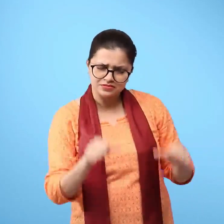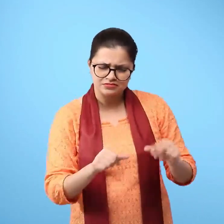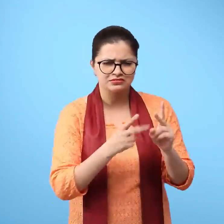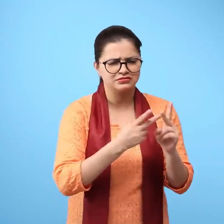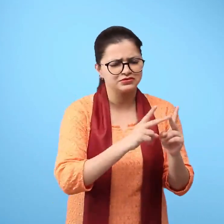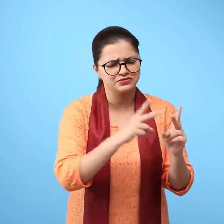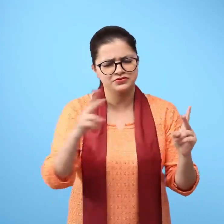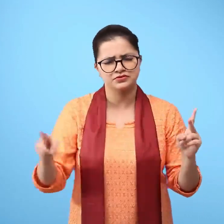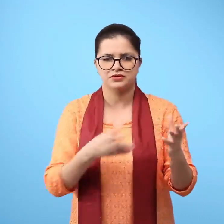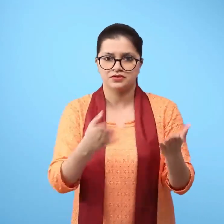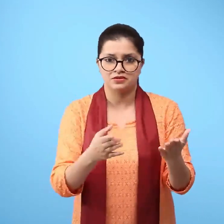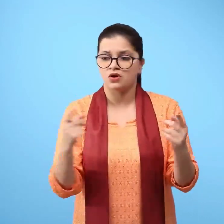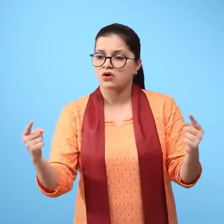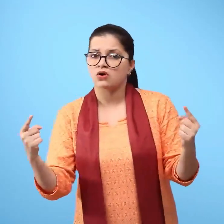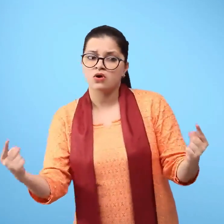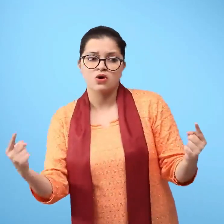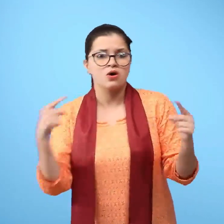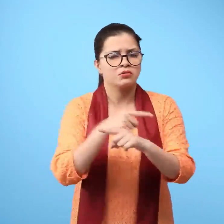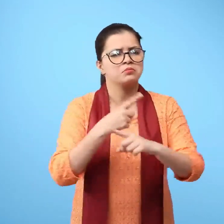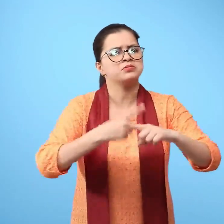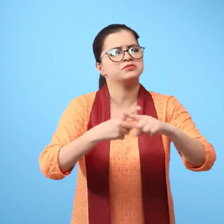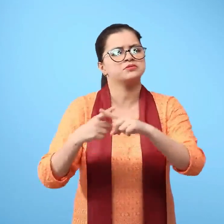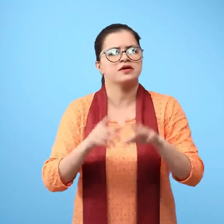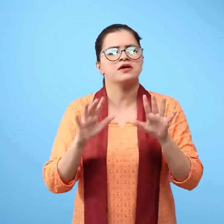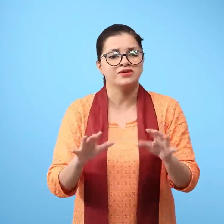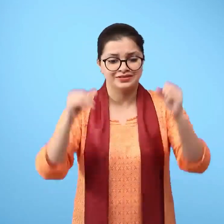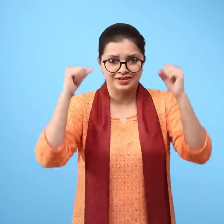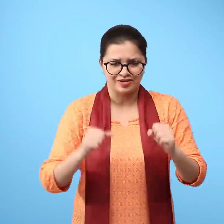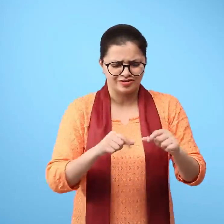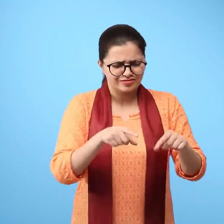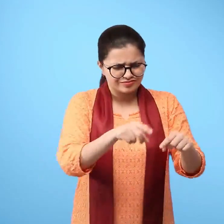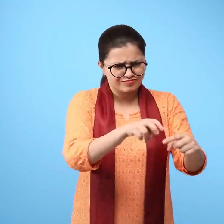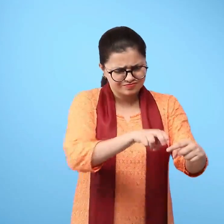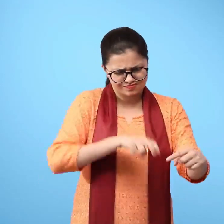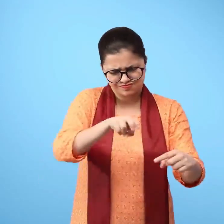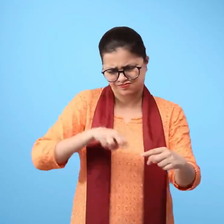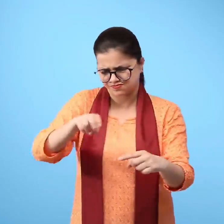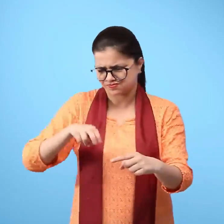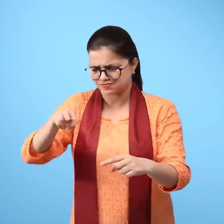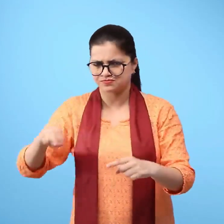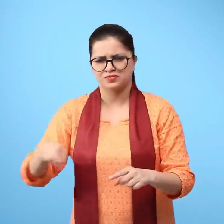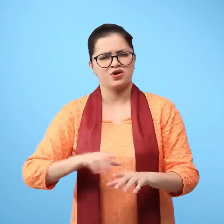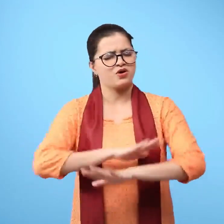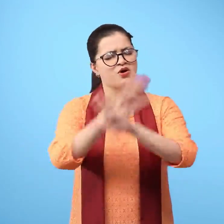notice board on the opposite wall, and of course all the benches neatly placed.